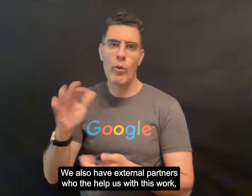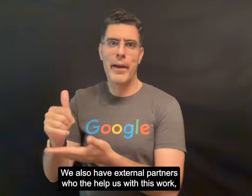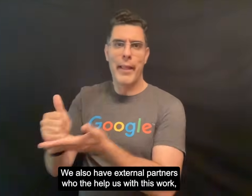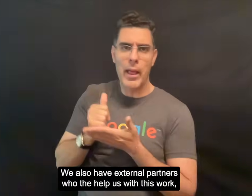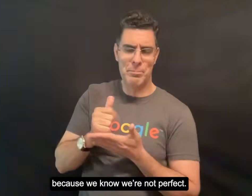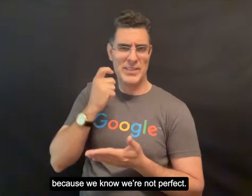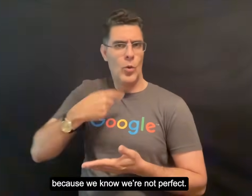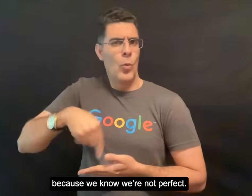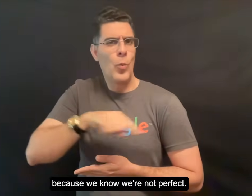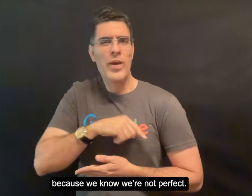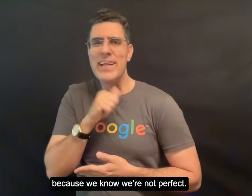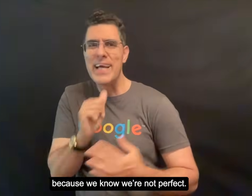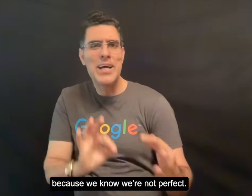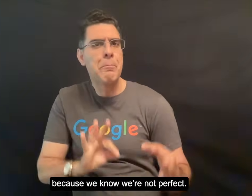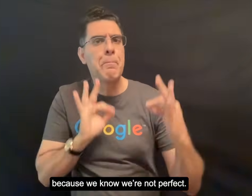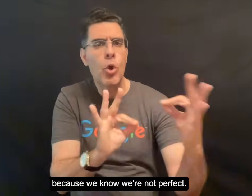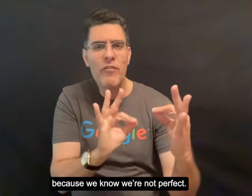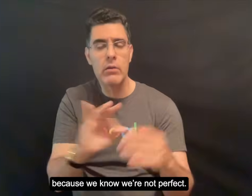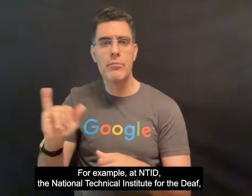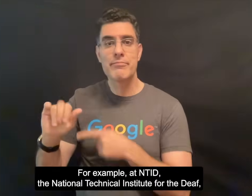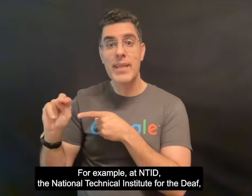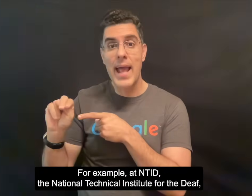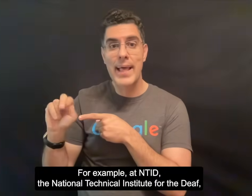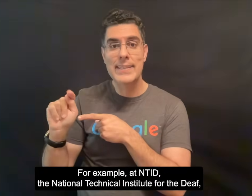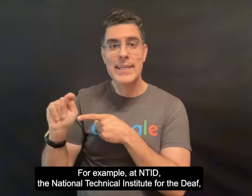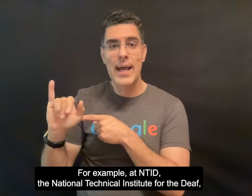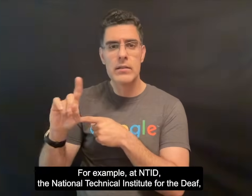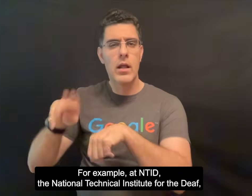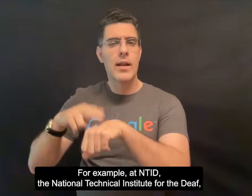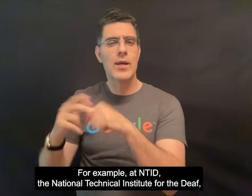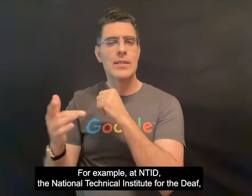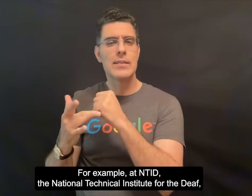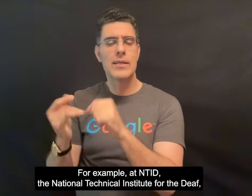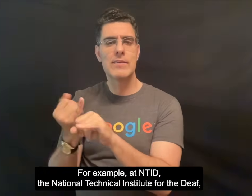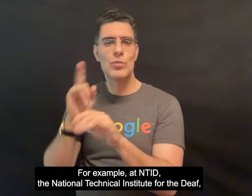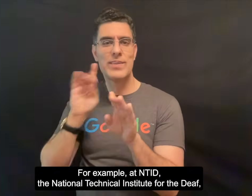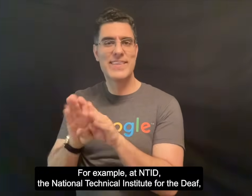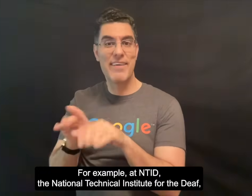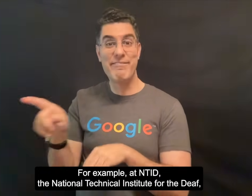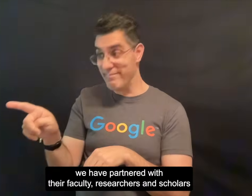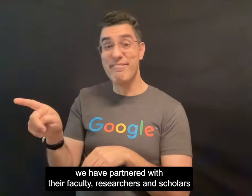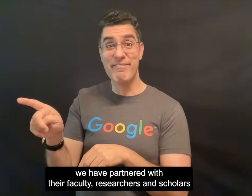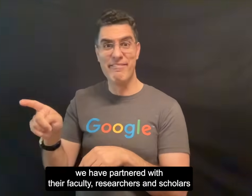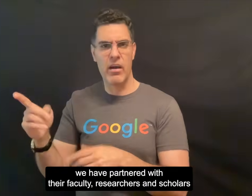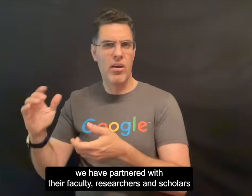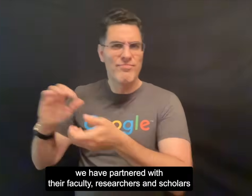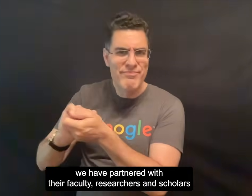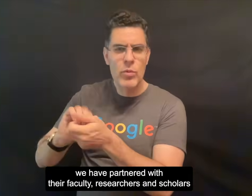who help us with this work because we know we're not perfect. For example, at NTID, the National Technical Institute for the Deaf,